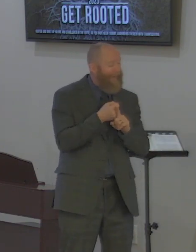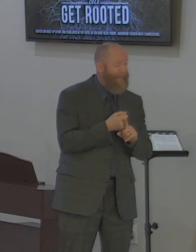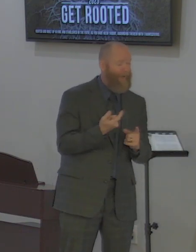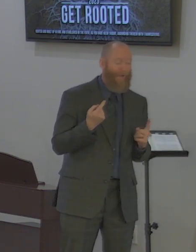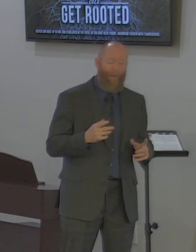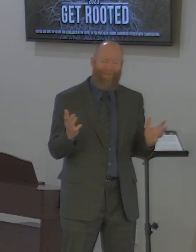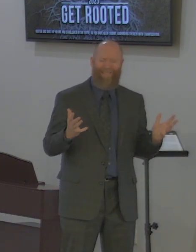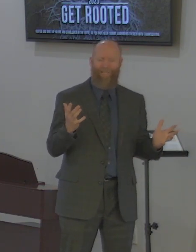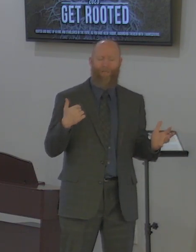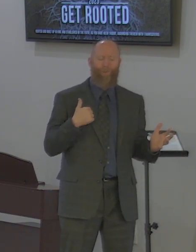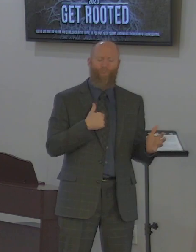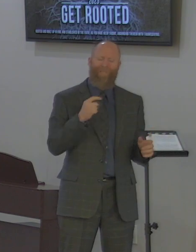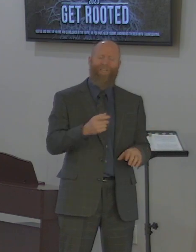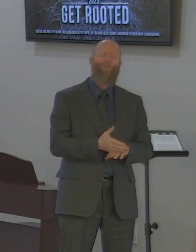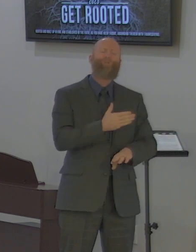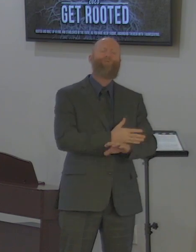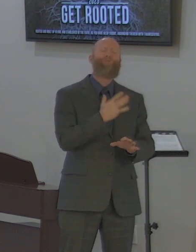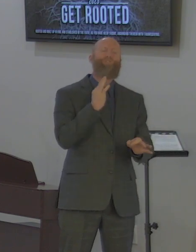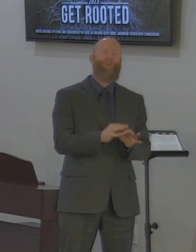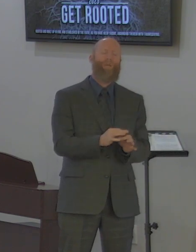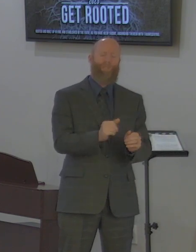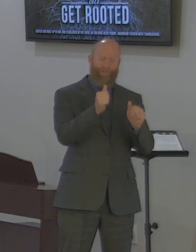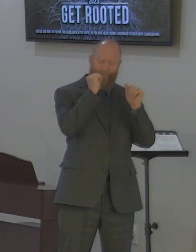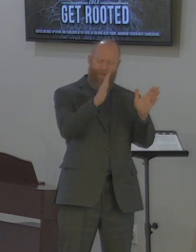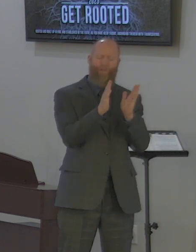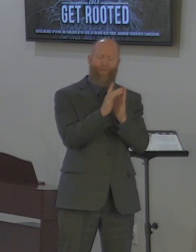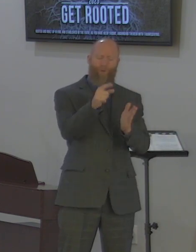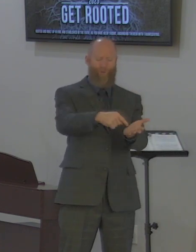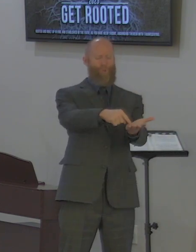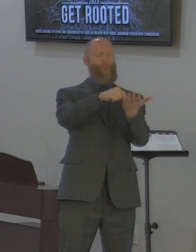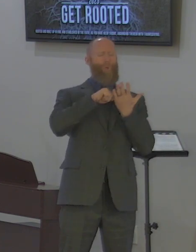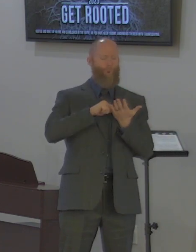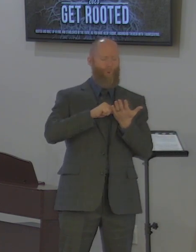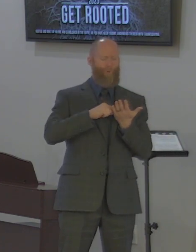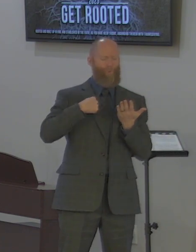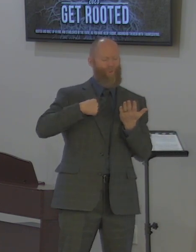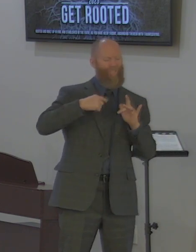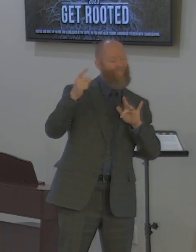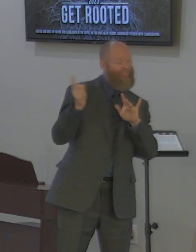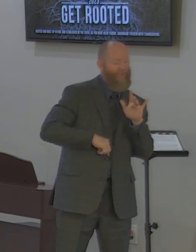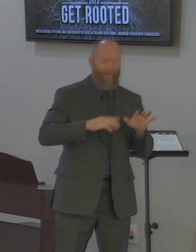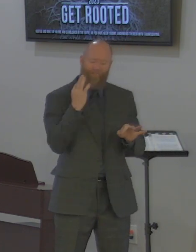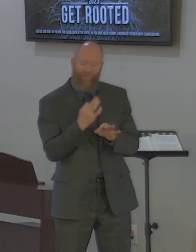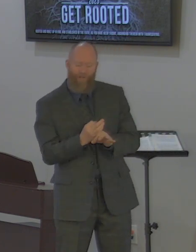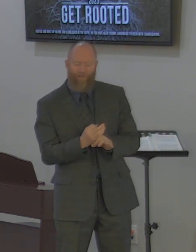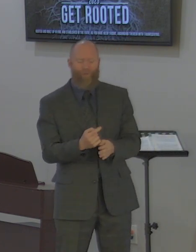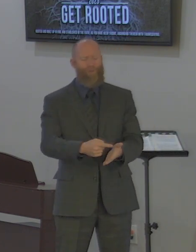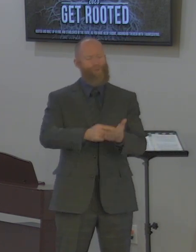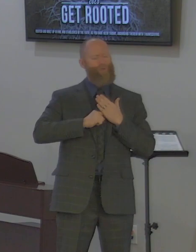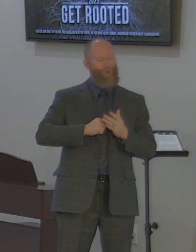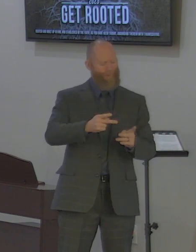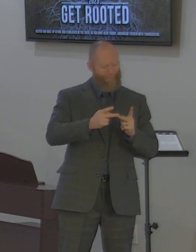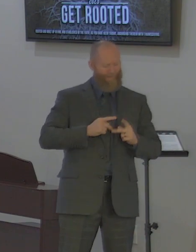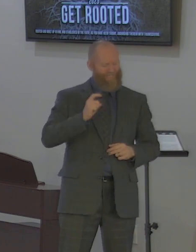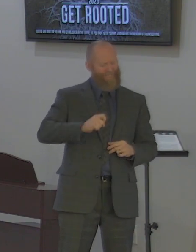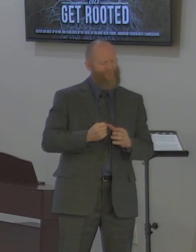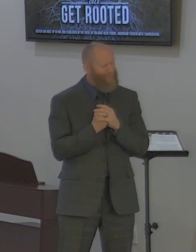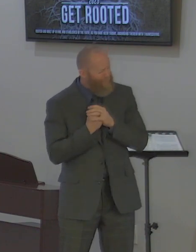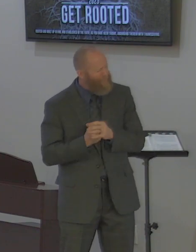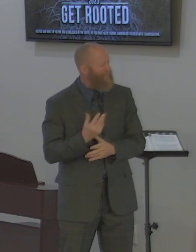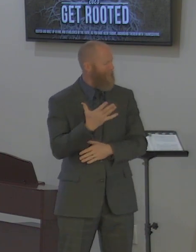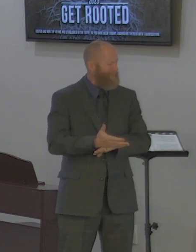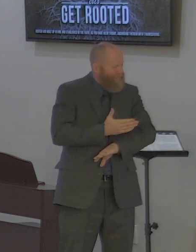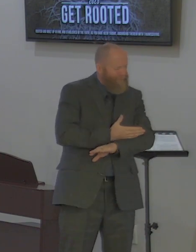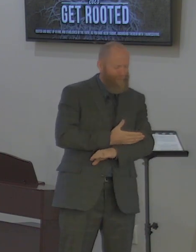our faith to get us through it. Father, I pray you'd show us all where we lack faith and help us to grow so that we can shine brighter for